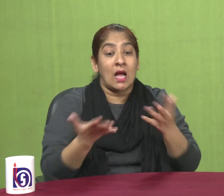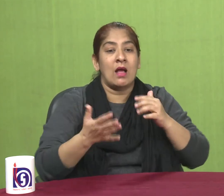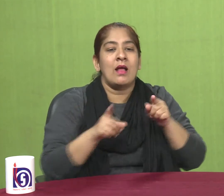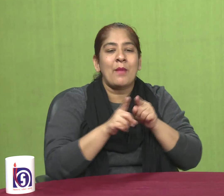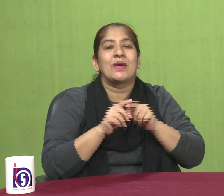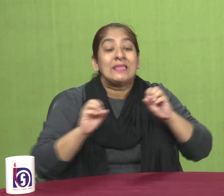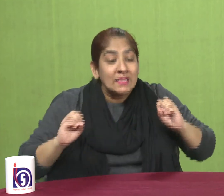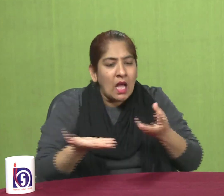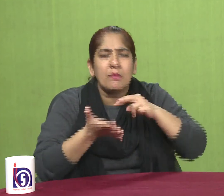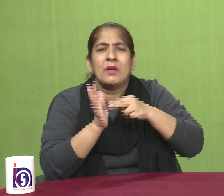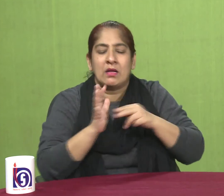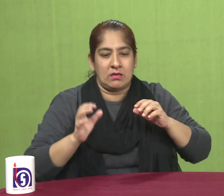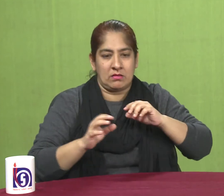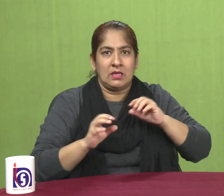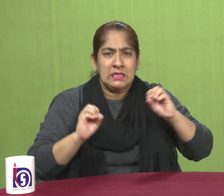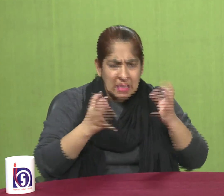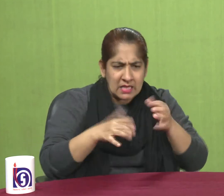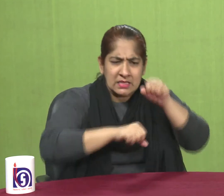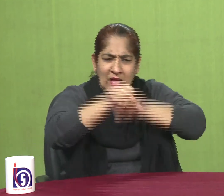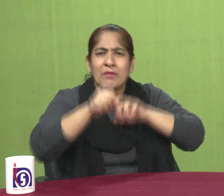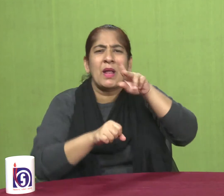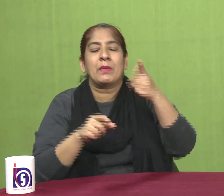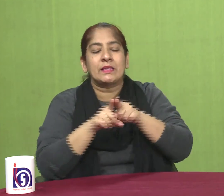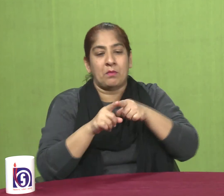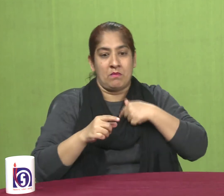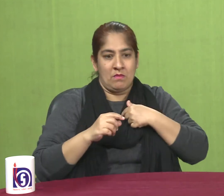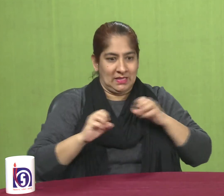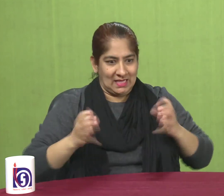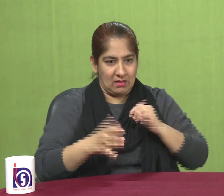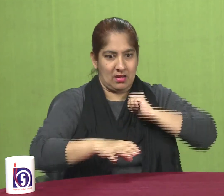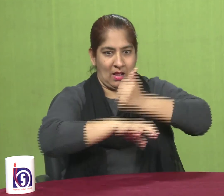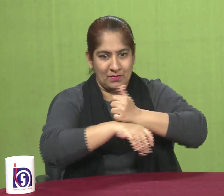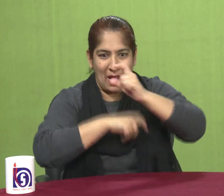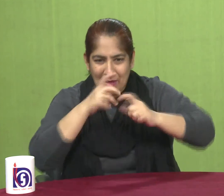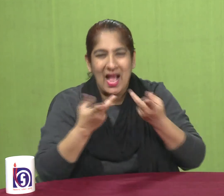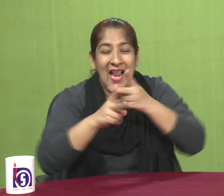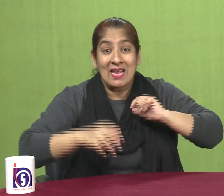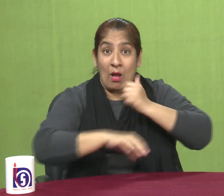origin certificate of the establishment,